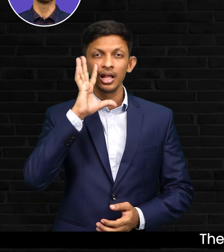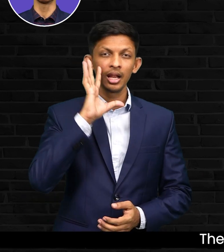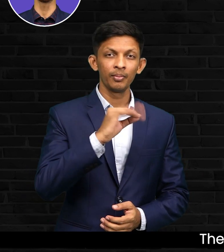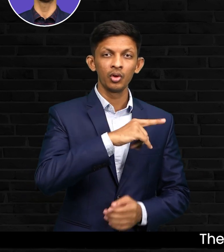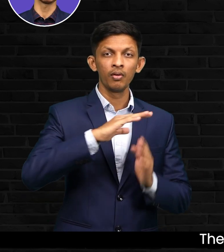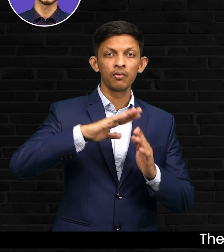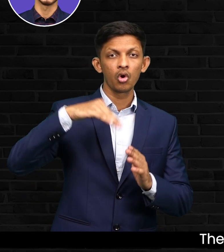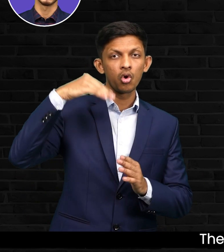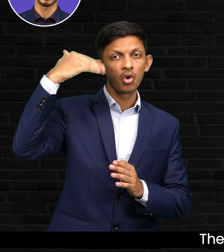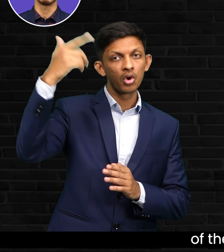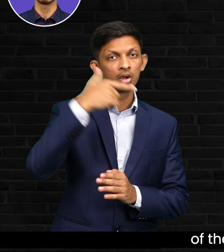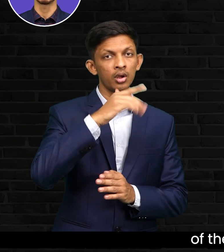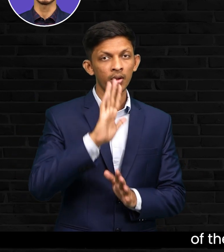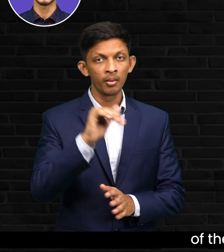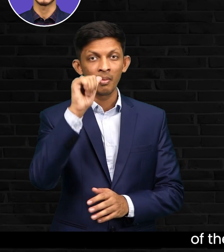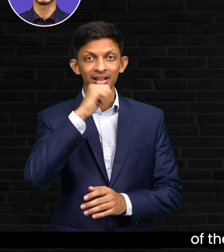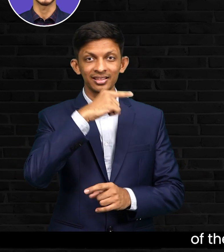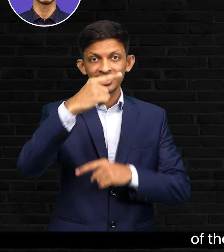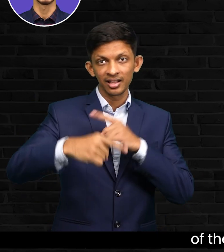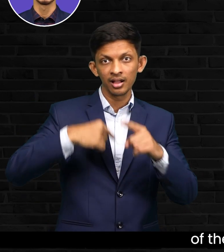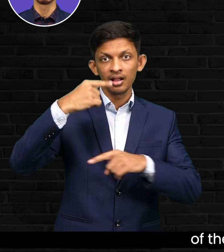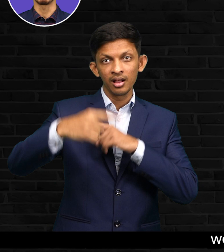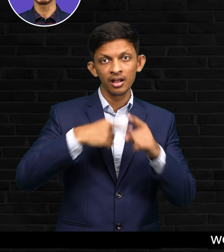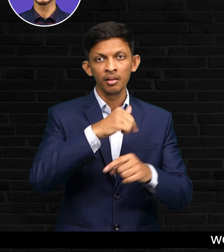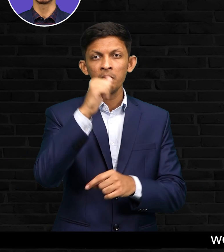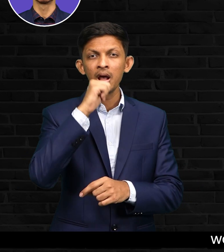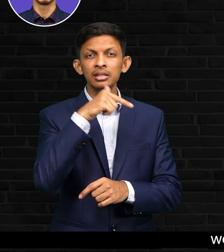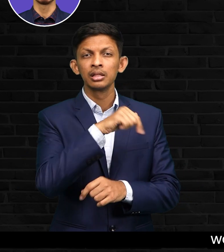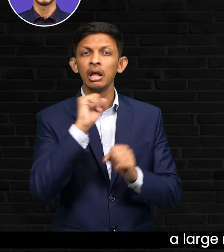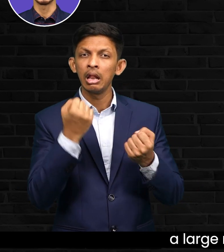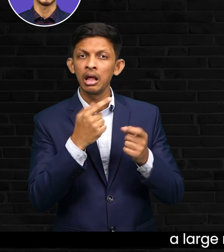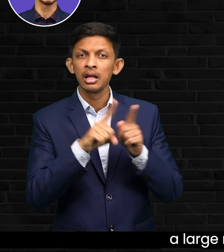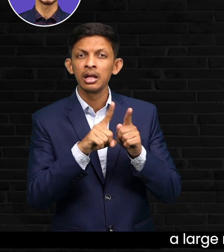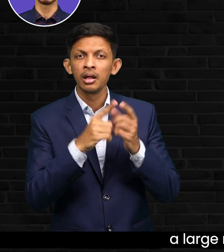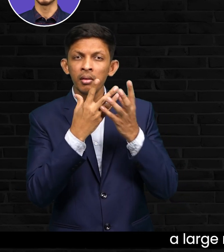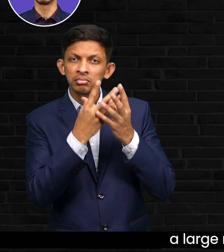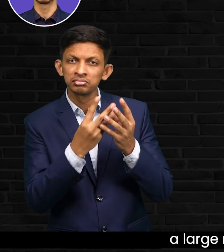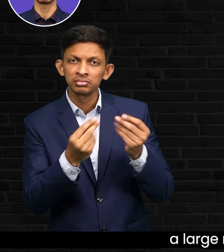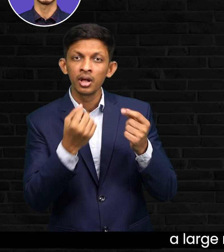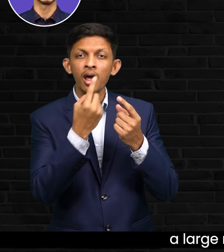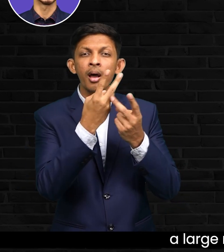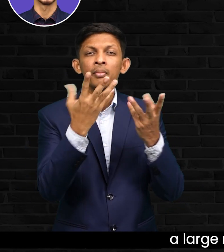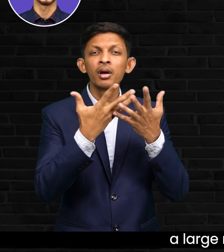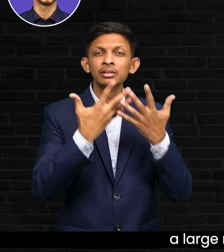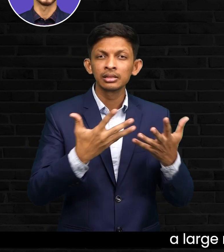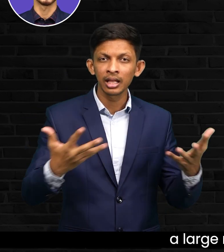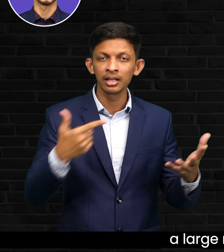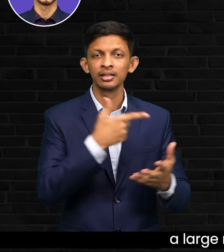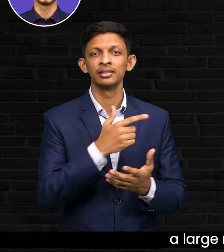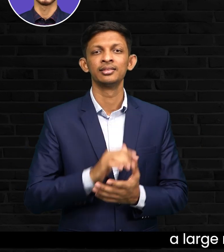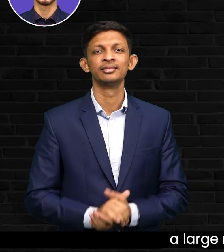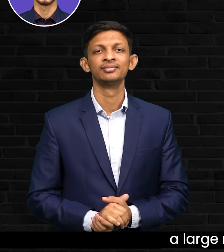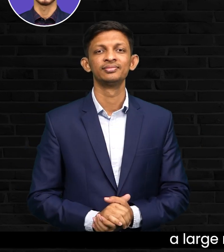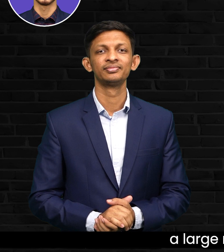The important feature of the water cycle is that water can dissolve a large number of substances.